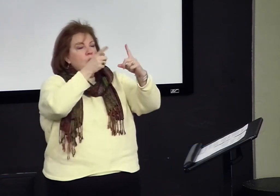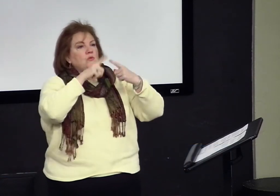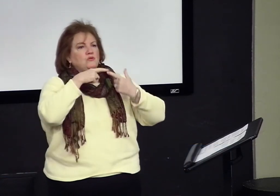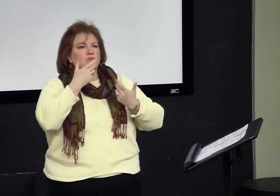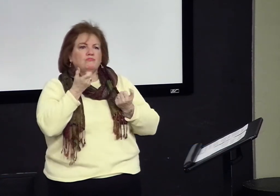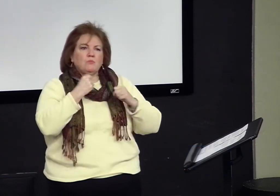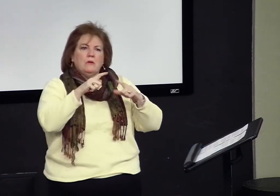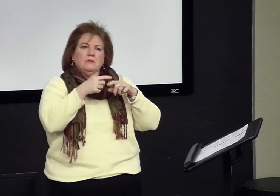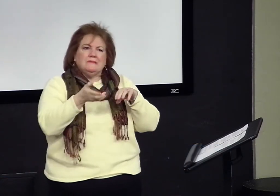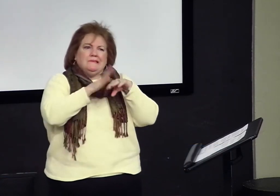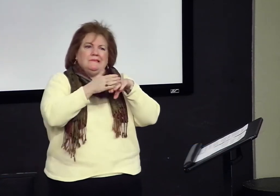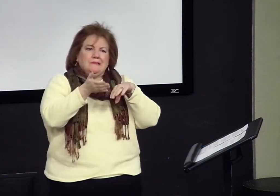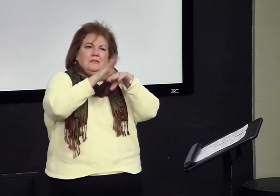And our goal is to try to